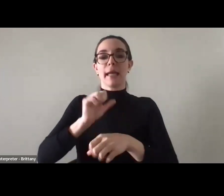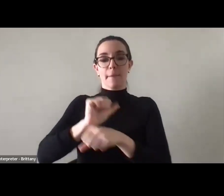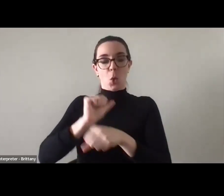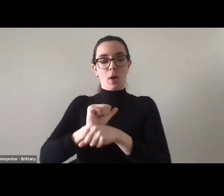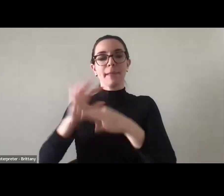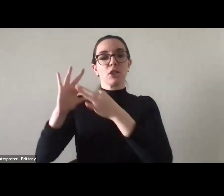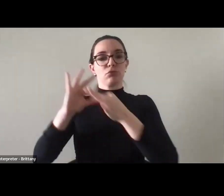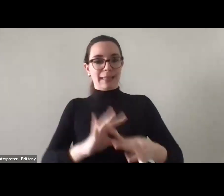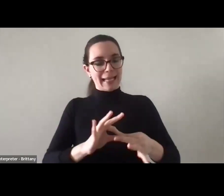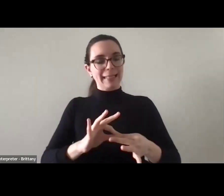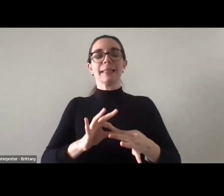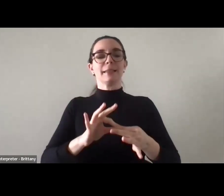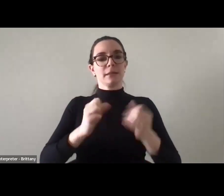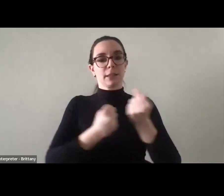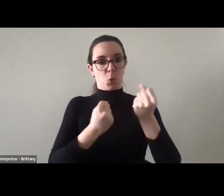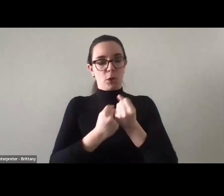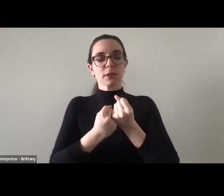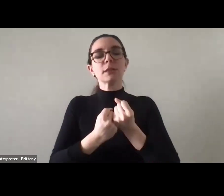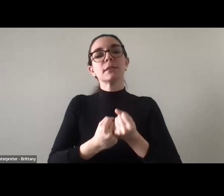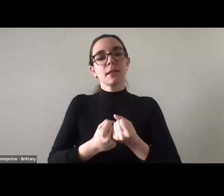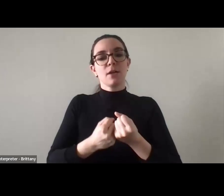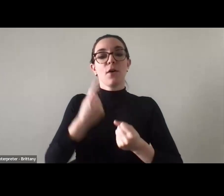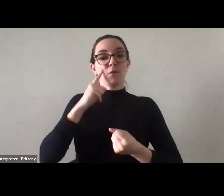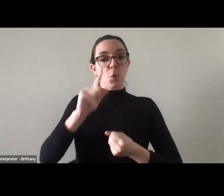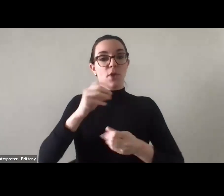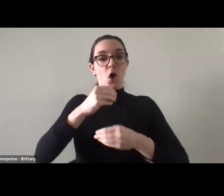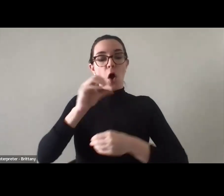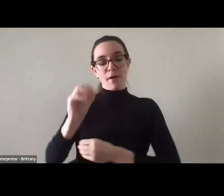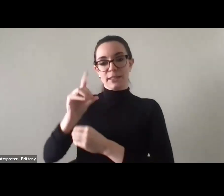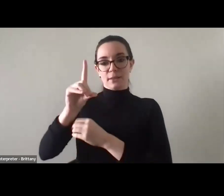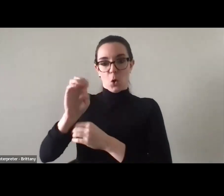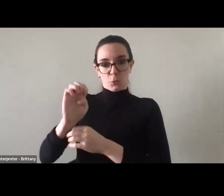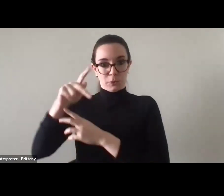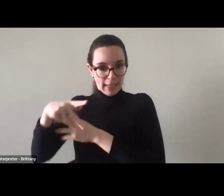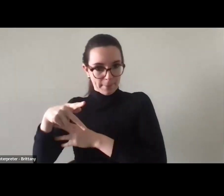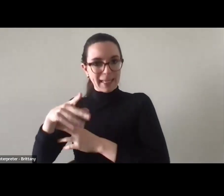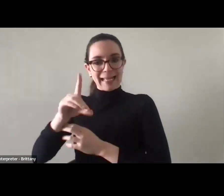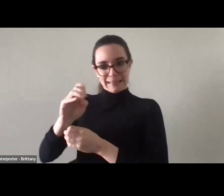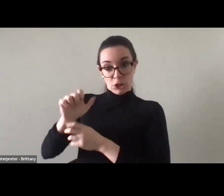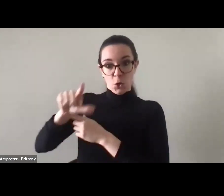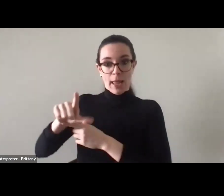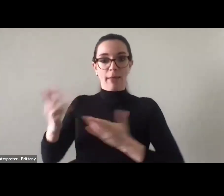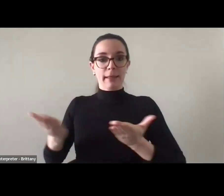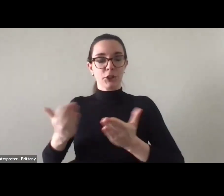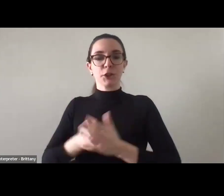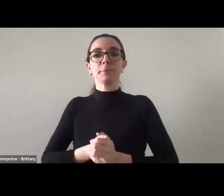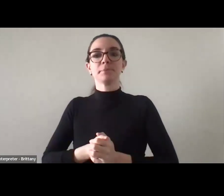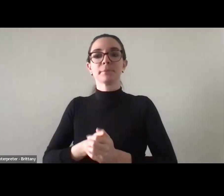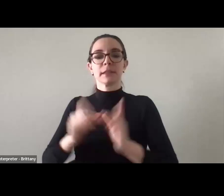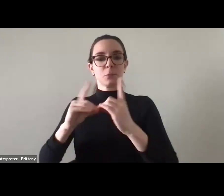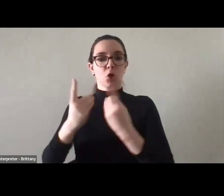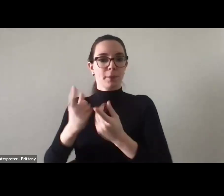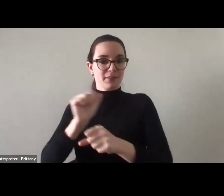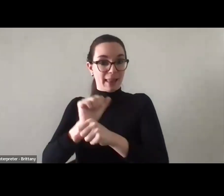Supports, or ERS, policy team here at the Office of Disability Employment Policy, or ODEP, at DOL, the U.S. Department of Labor. And I